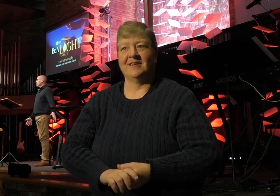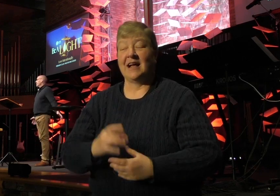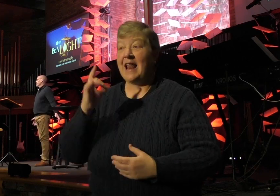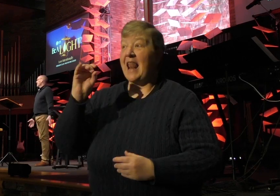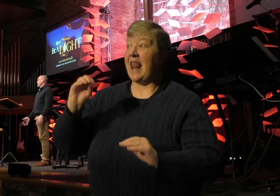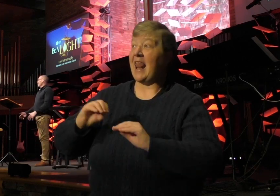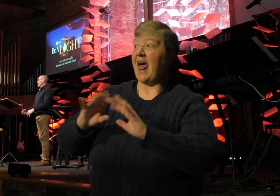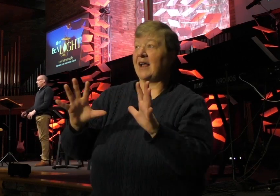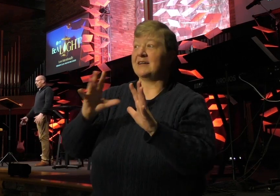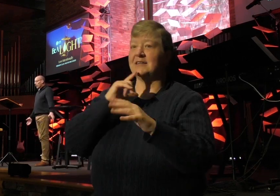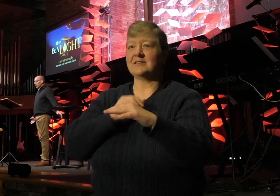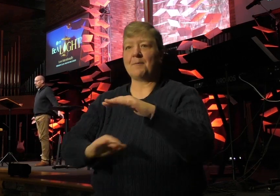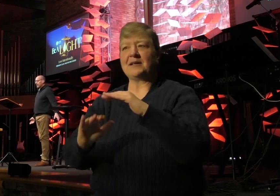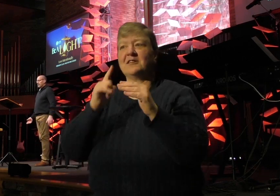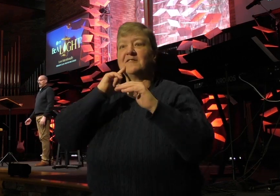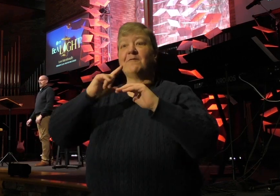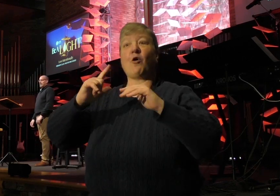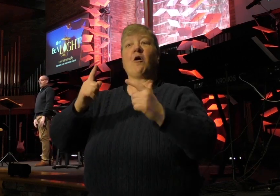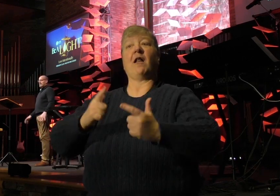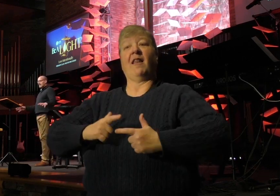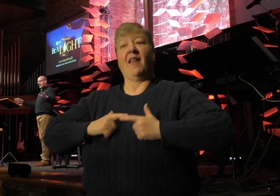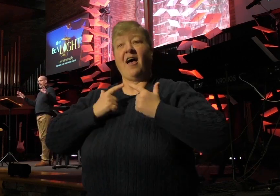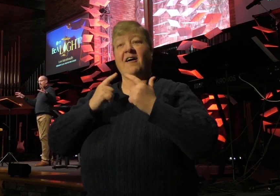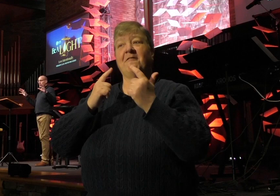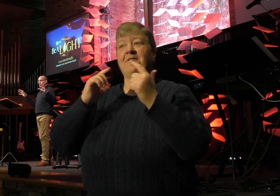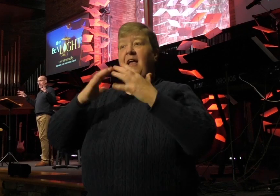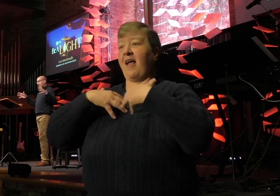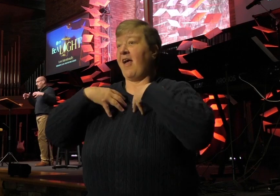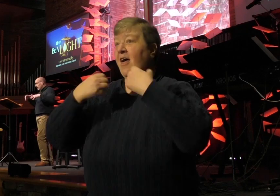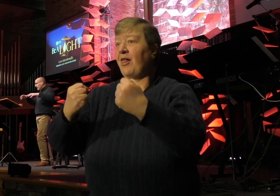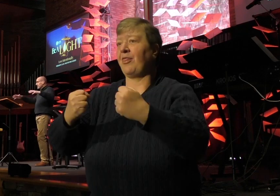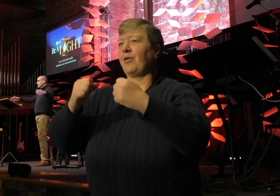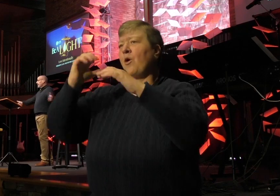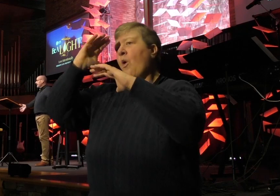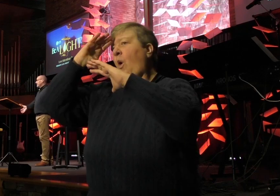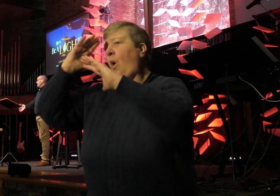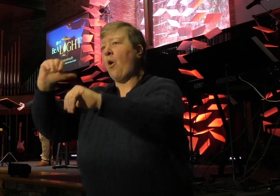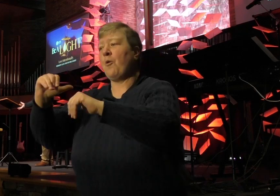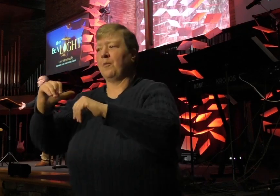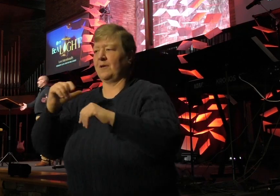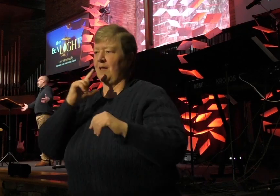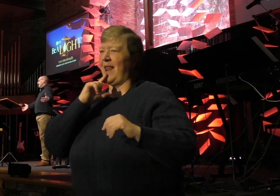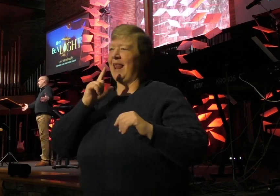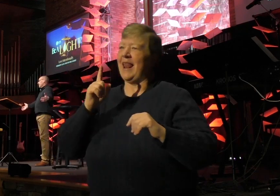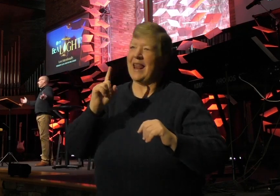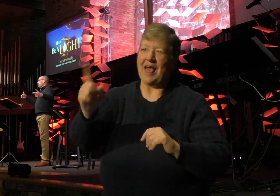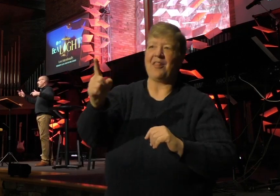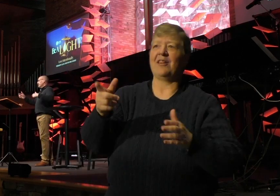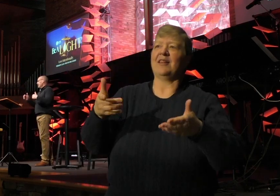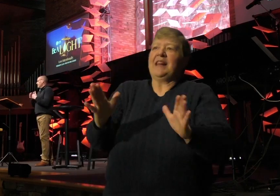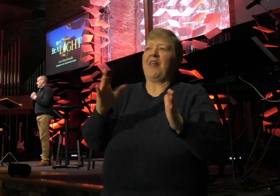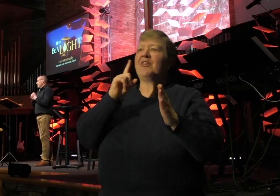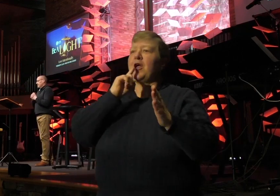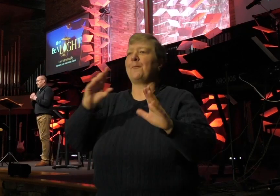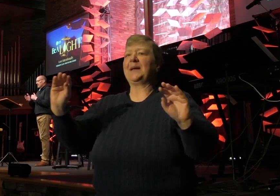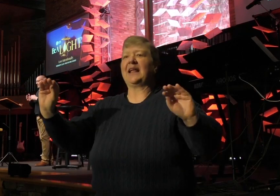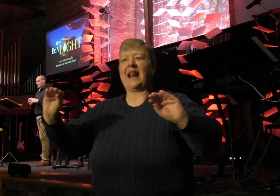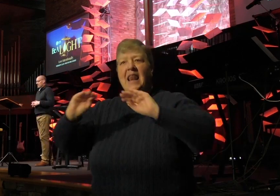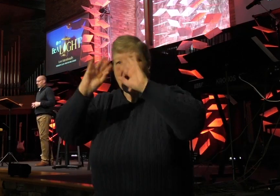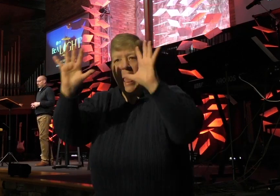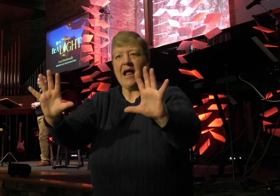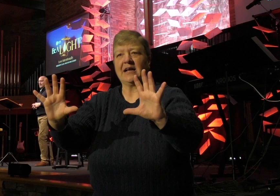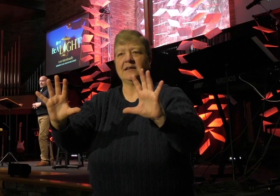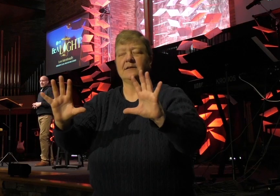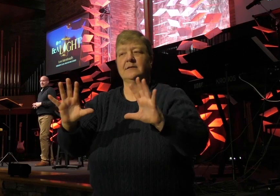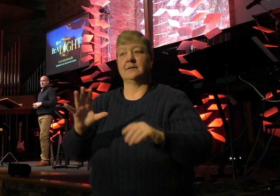and health and hope. Let there be light. But it didn't end in